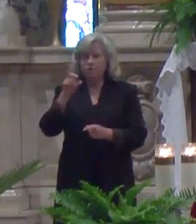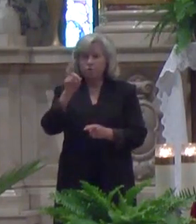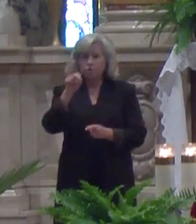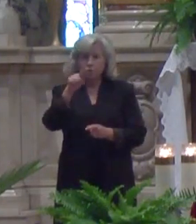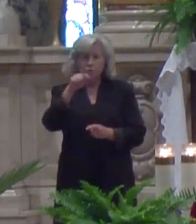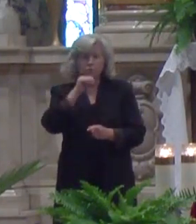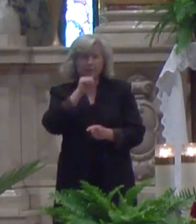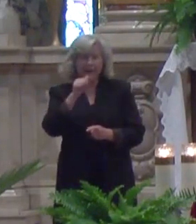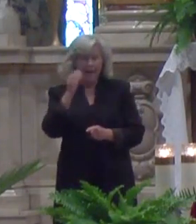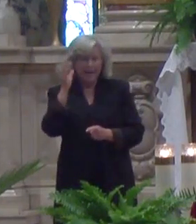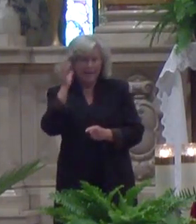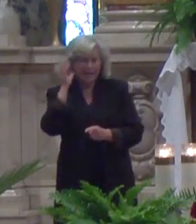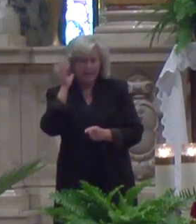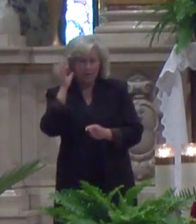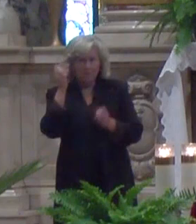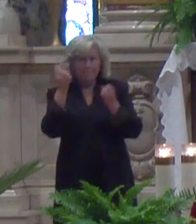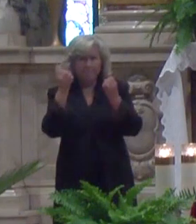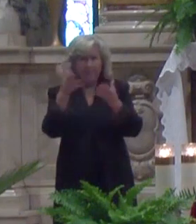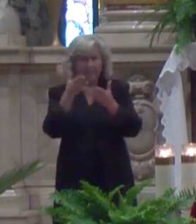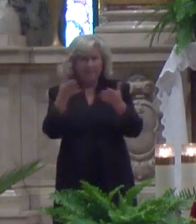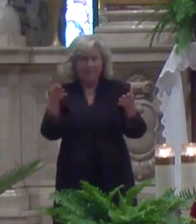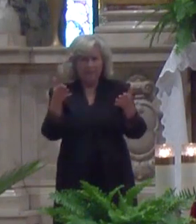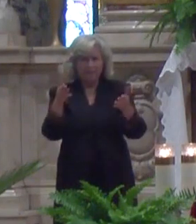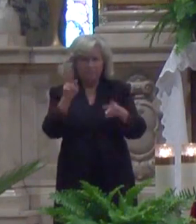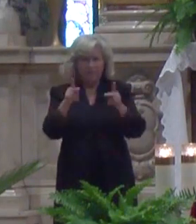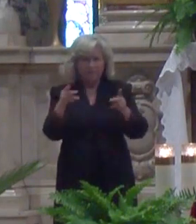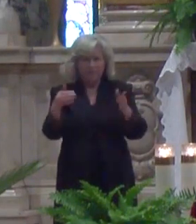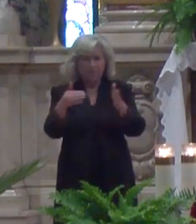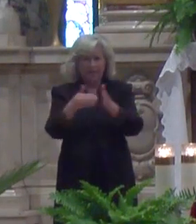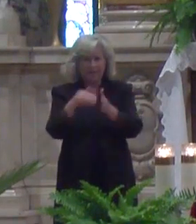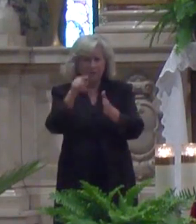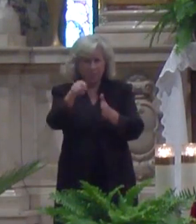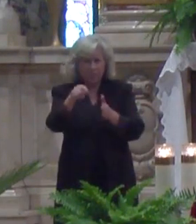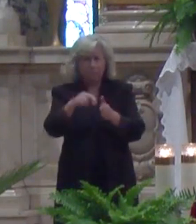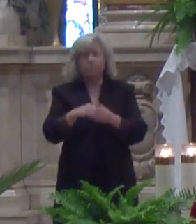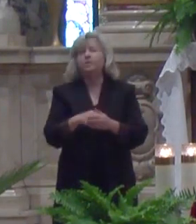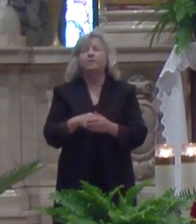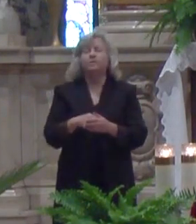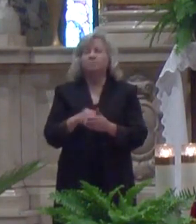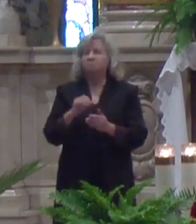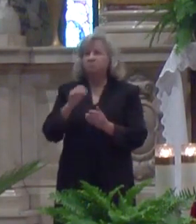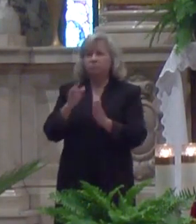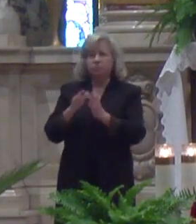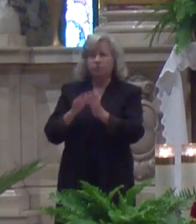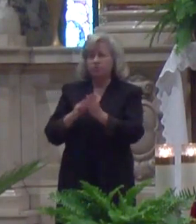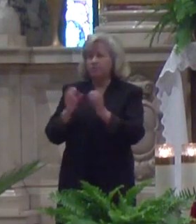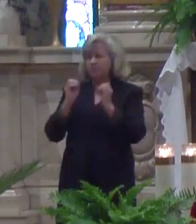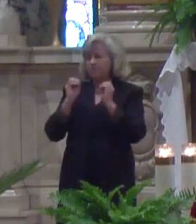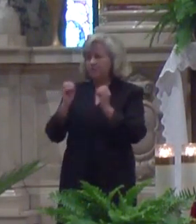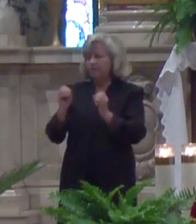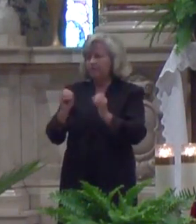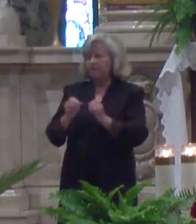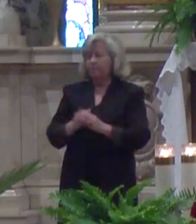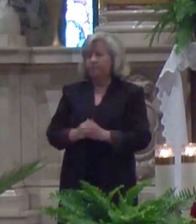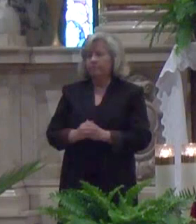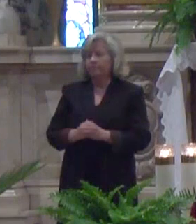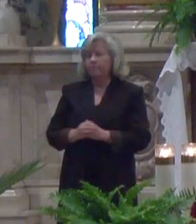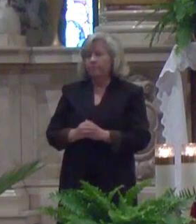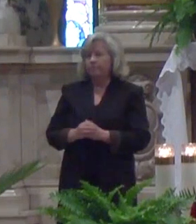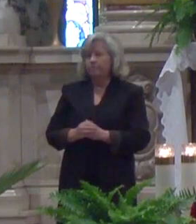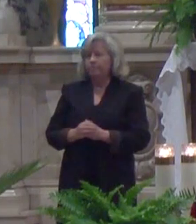hear how many things they are testifying against you?" But he did not answer him one word, so that the governor was greatly